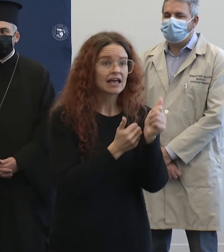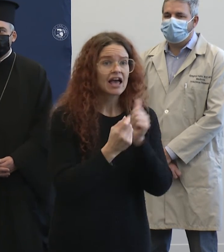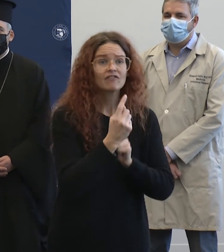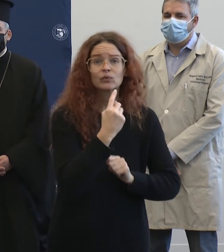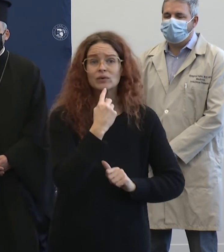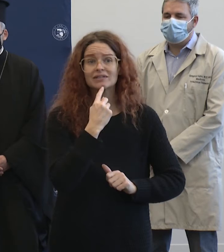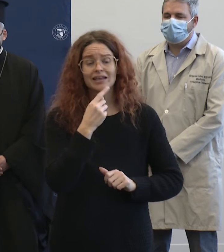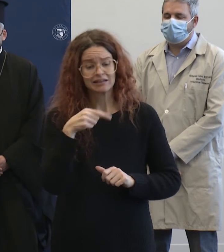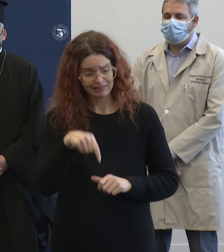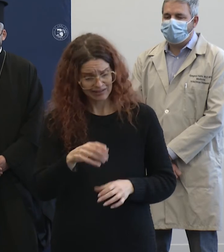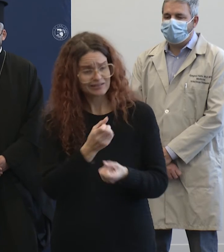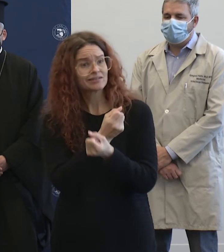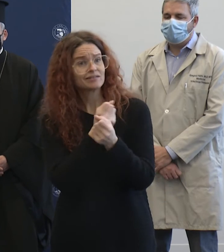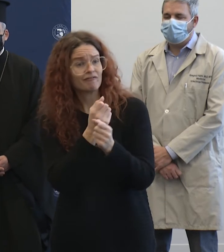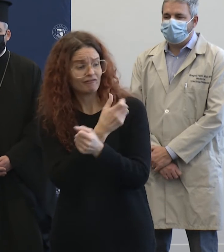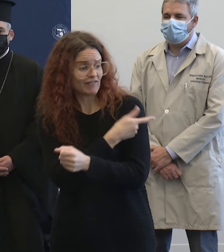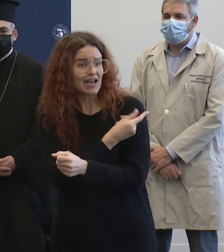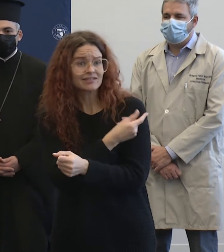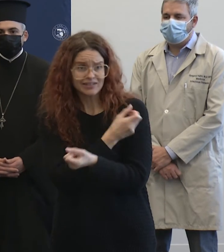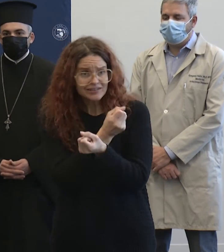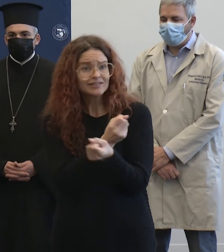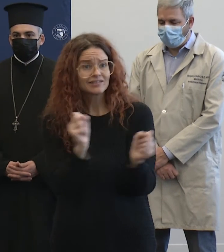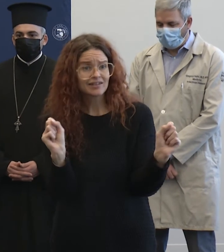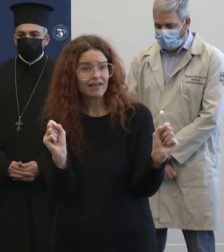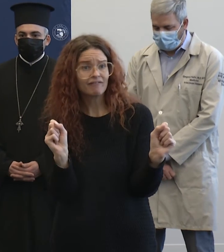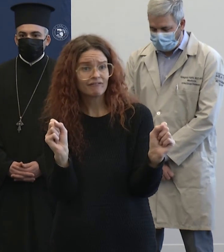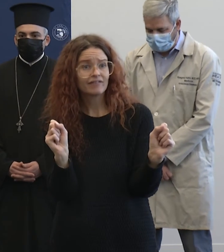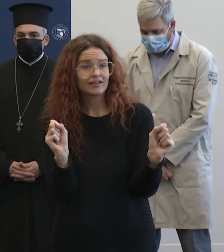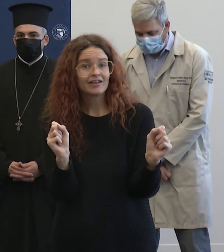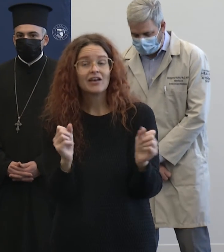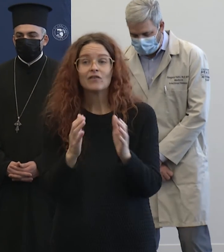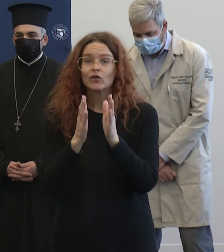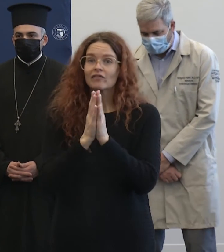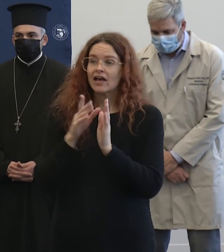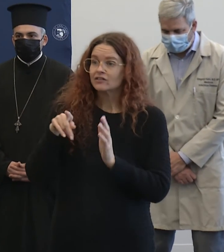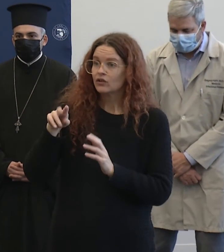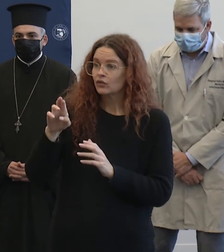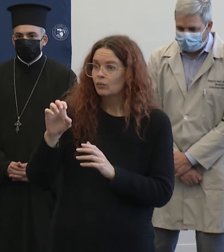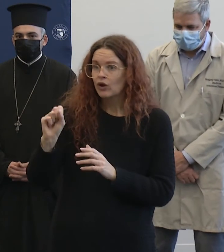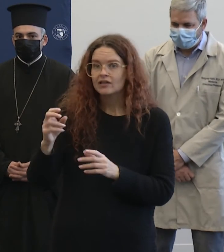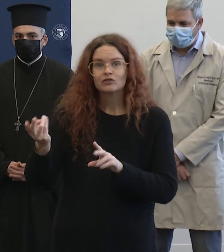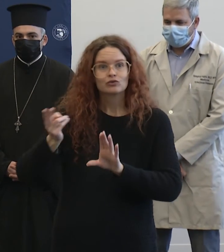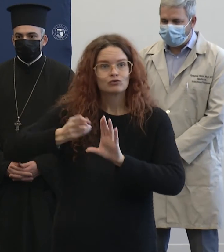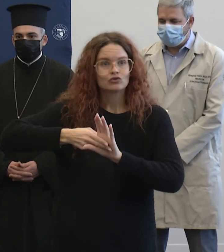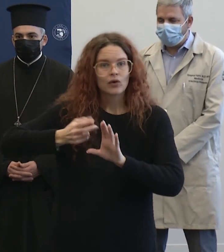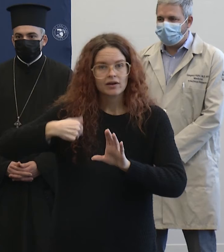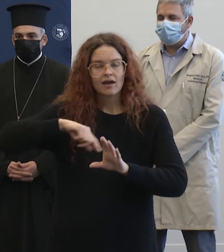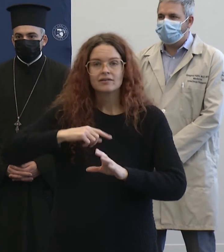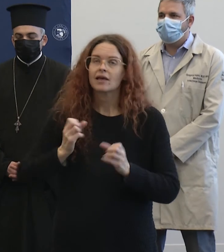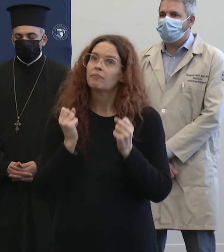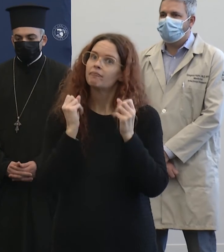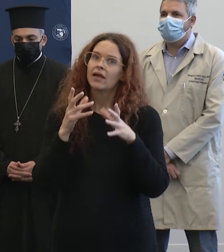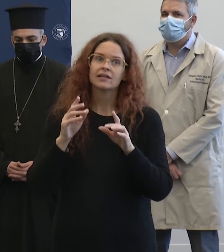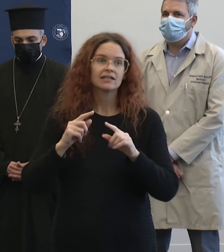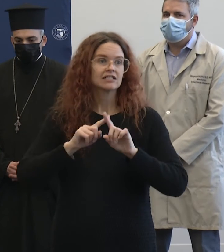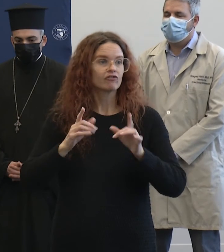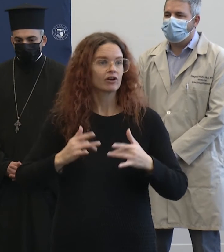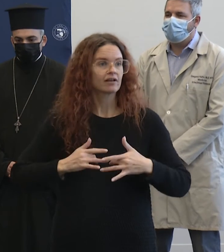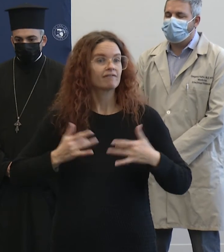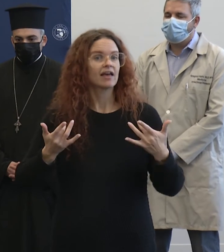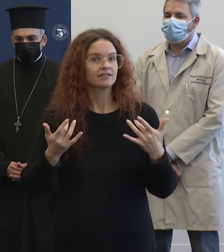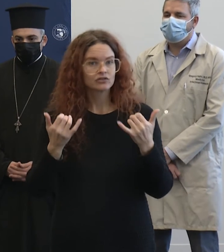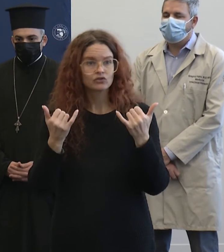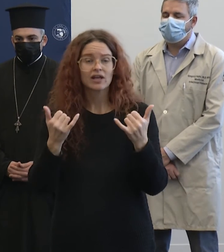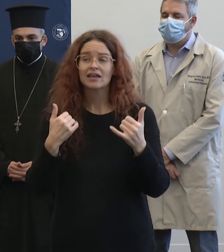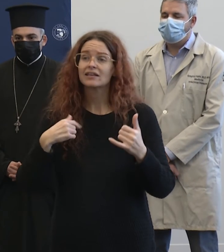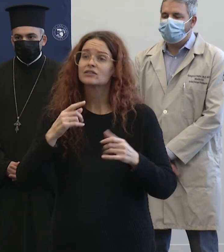safe action for you to take. And we do so and have asked the press to join us and have had many press events like today because it is important